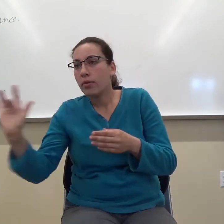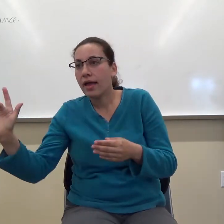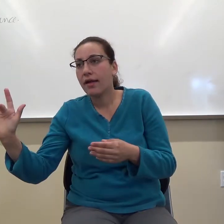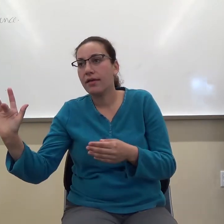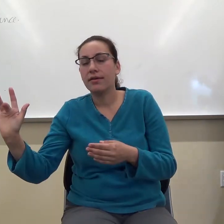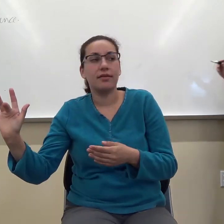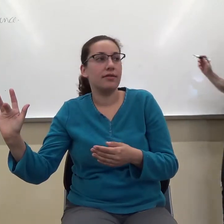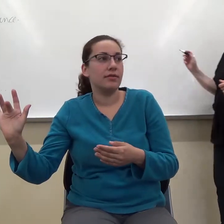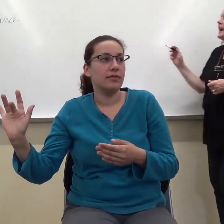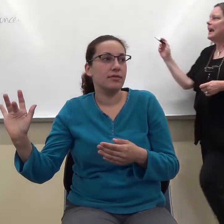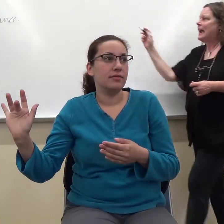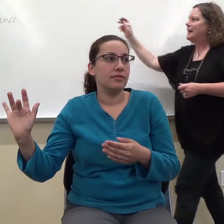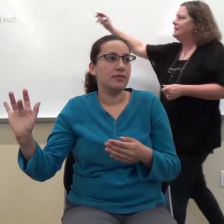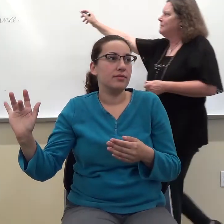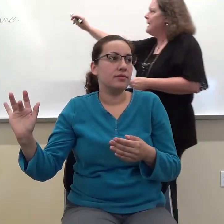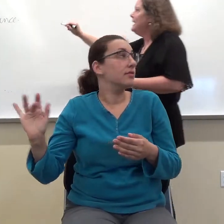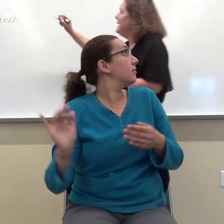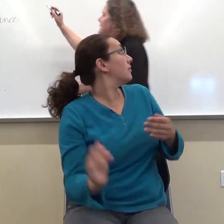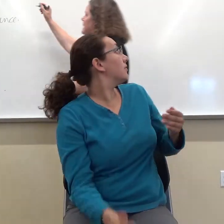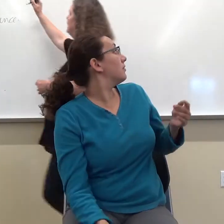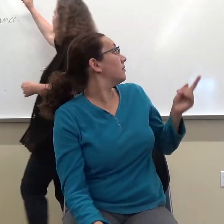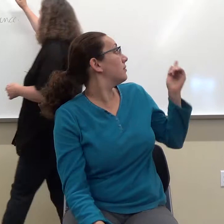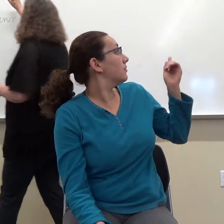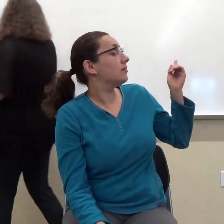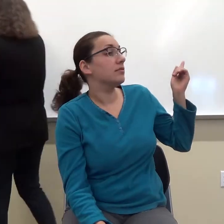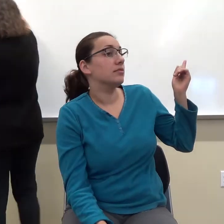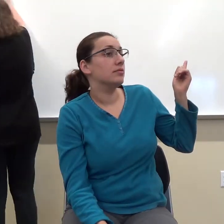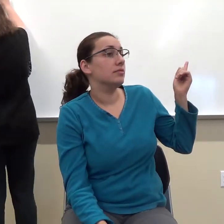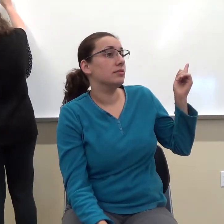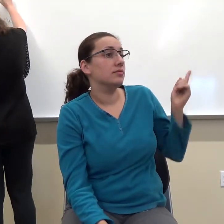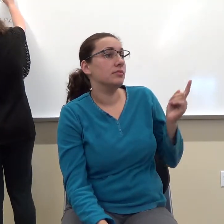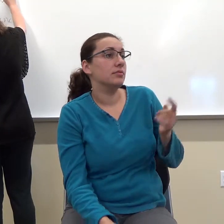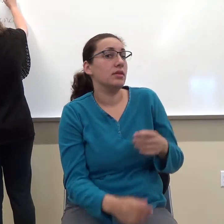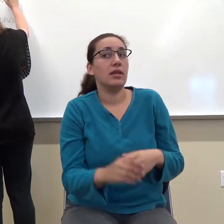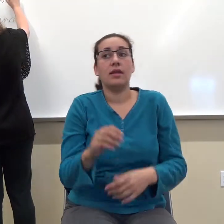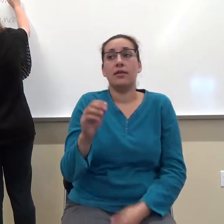Okay? And the main idea is,